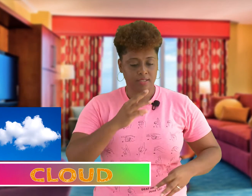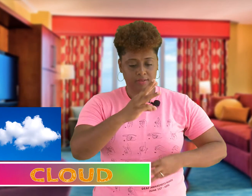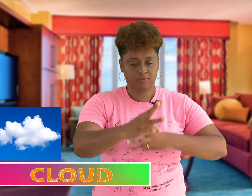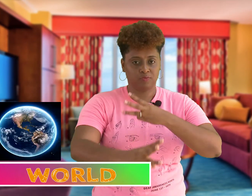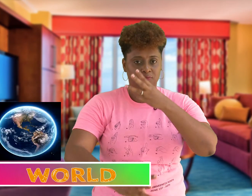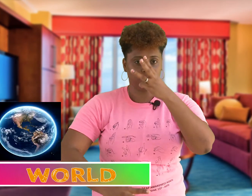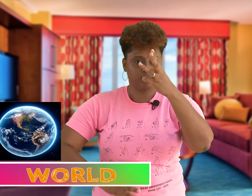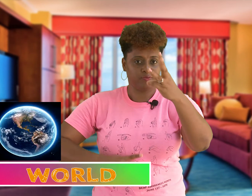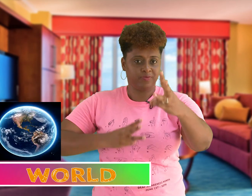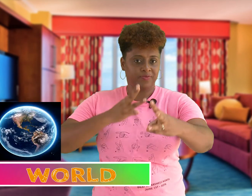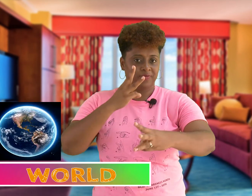was